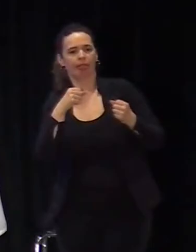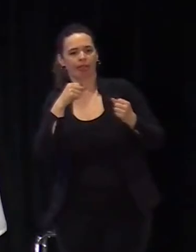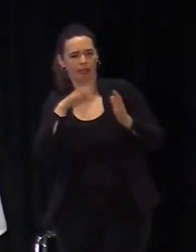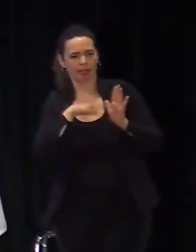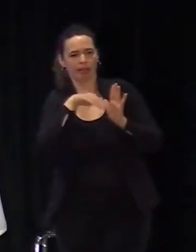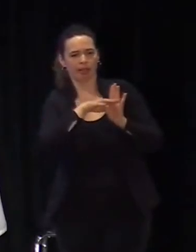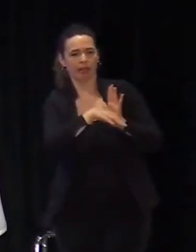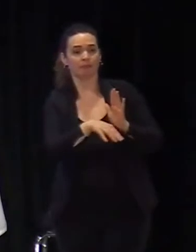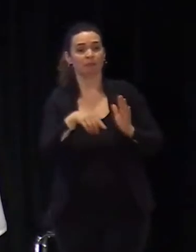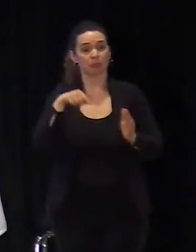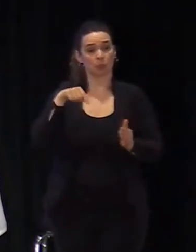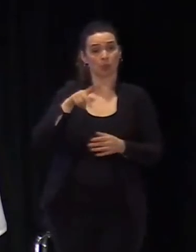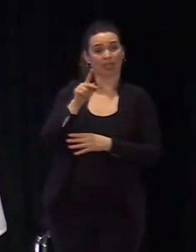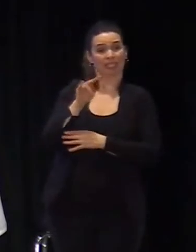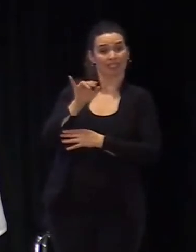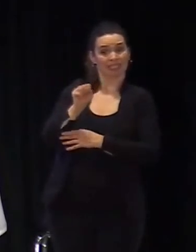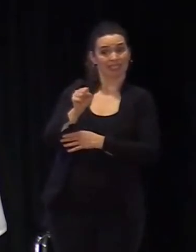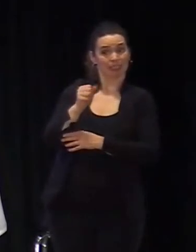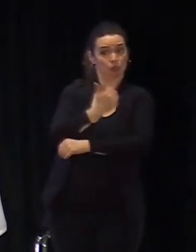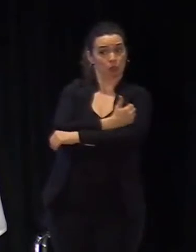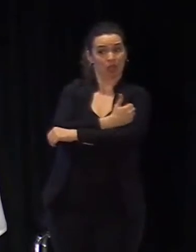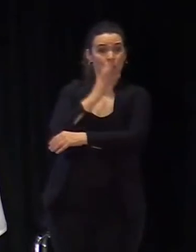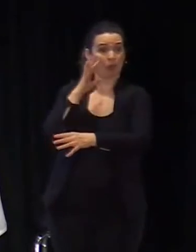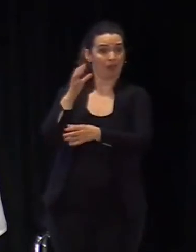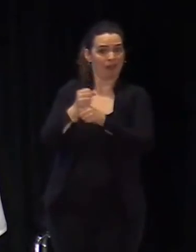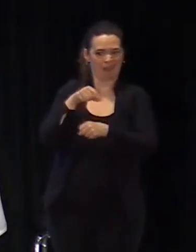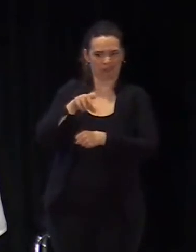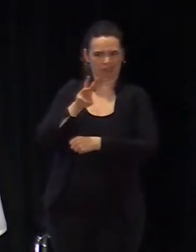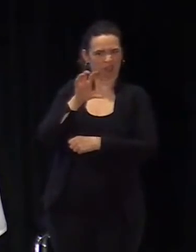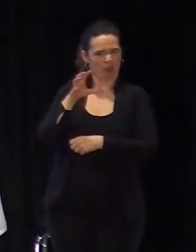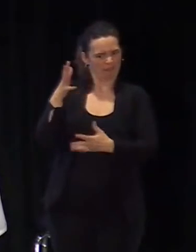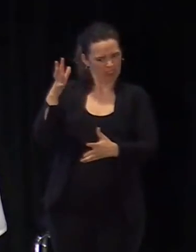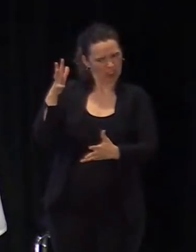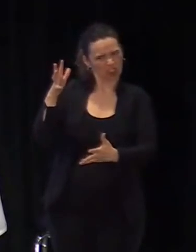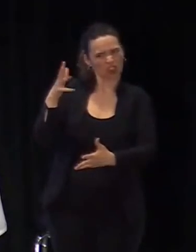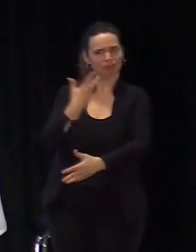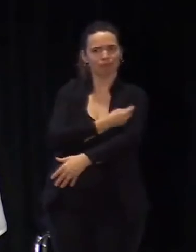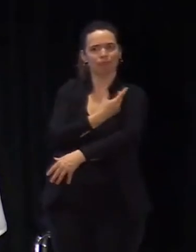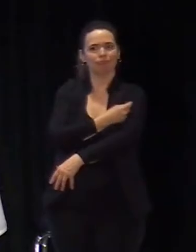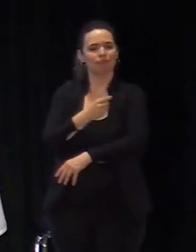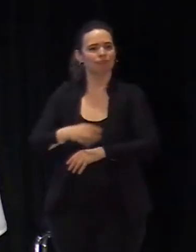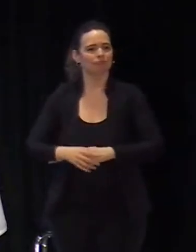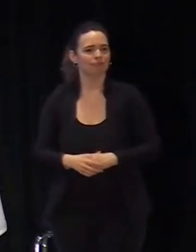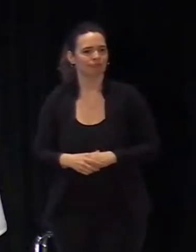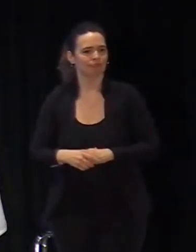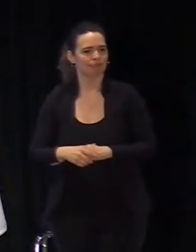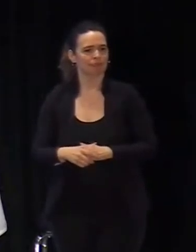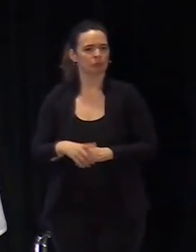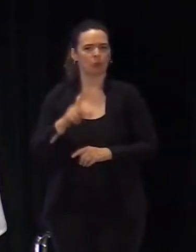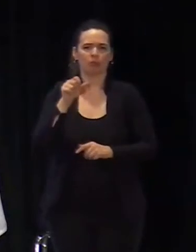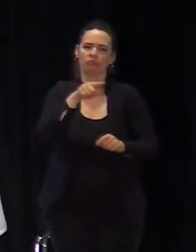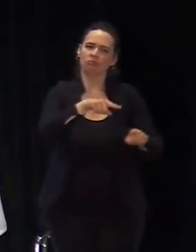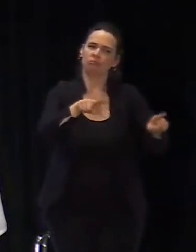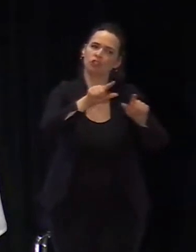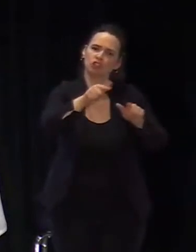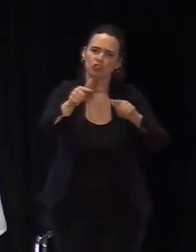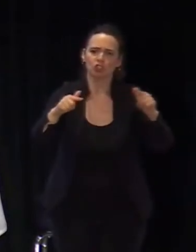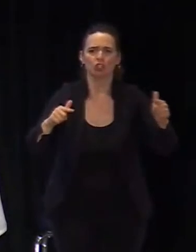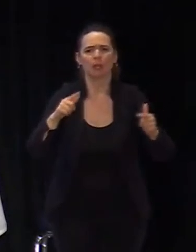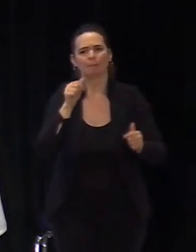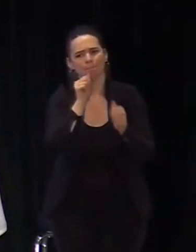new appointments. We'll get a lot more vaccine. We'll get through it all. It's just We have to be patient. We have to be